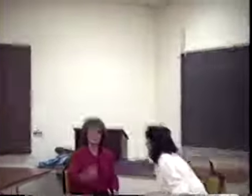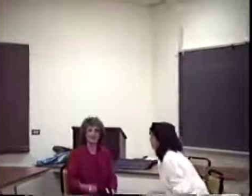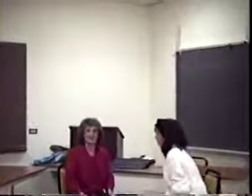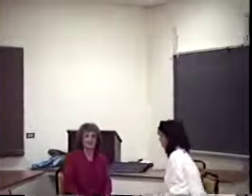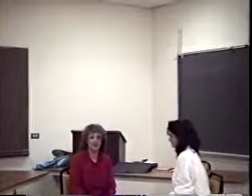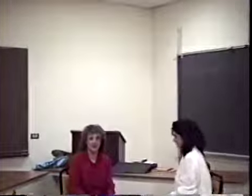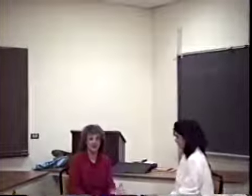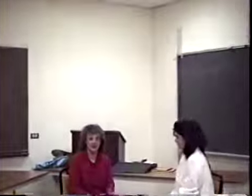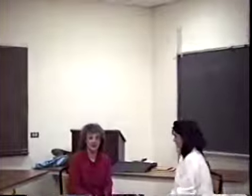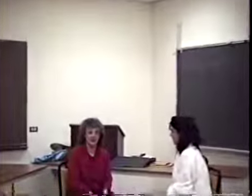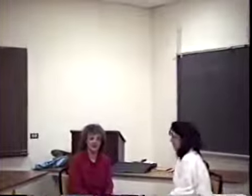You tell us when you're